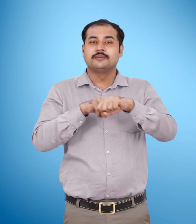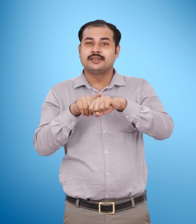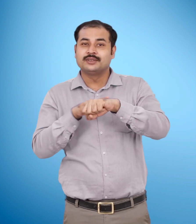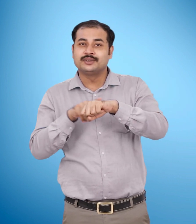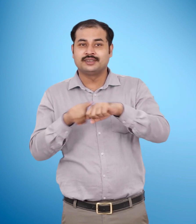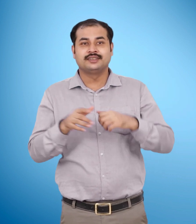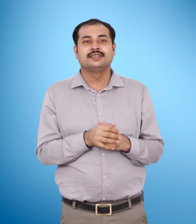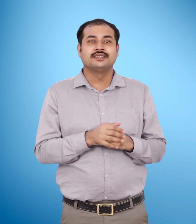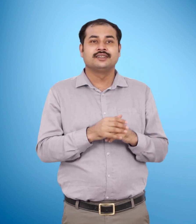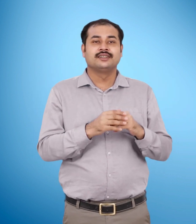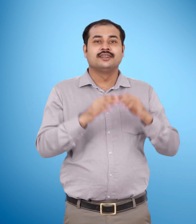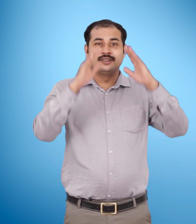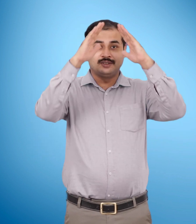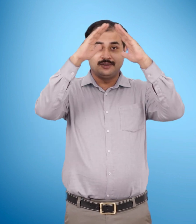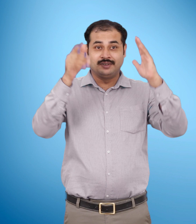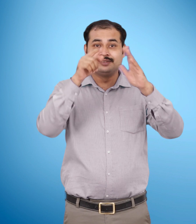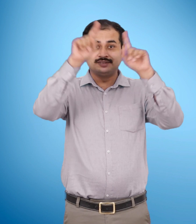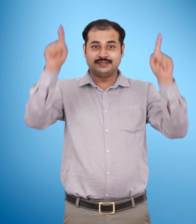brown. And the door is blue.